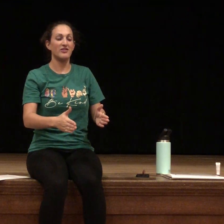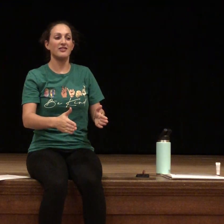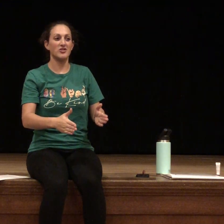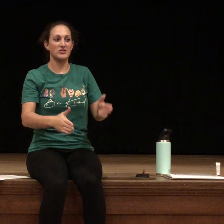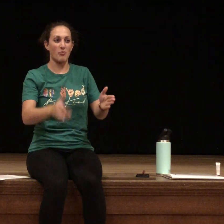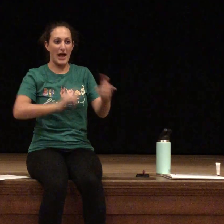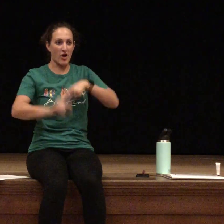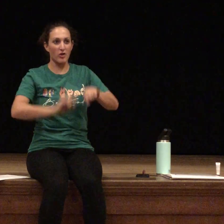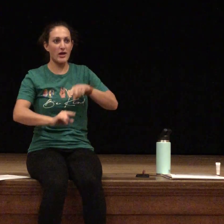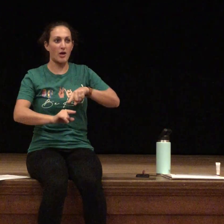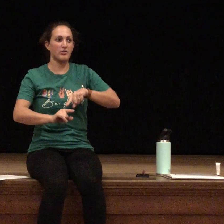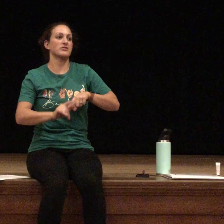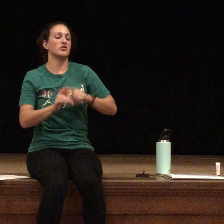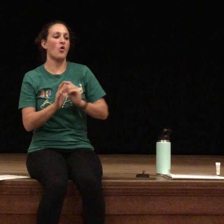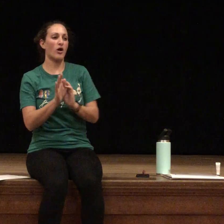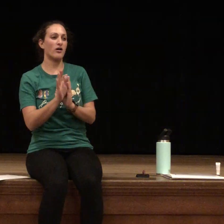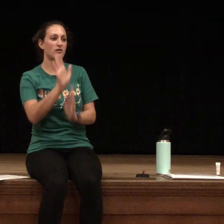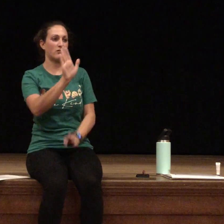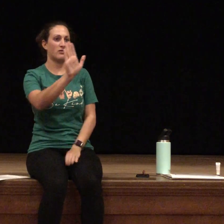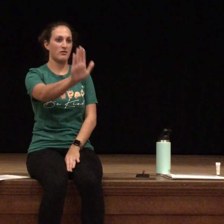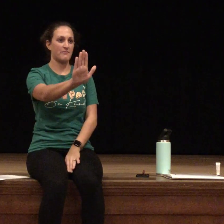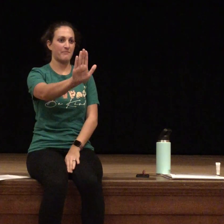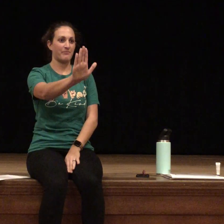So let's go back all the way up. So your